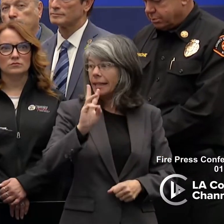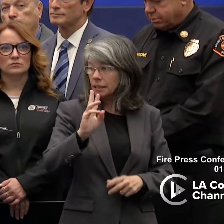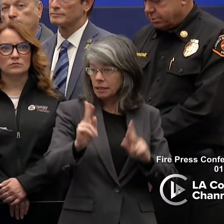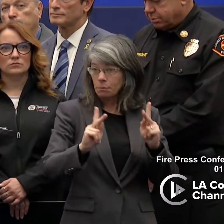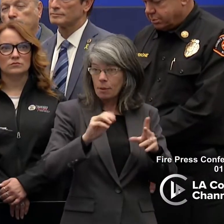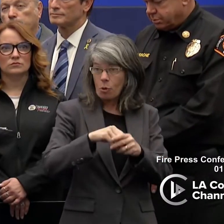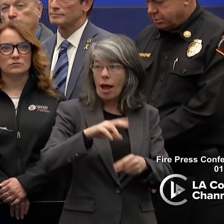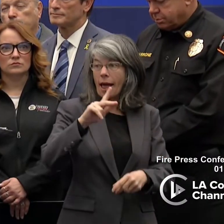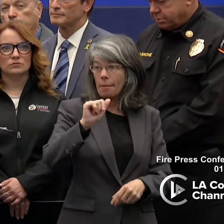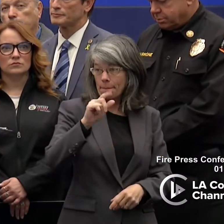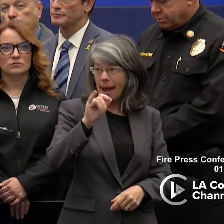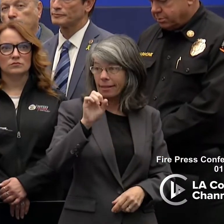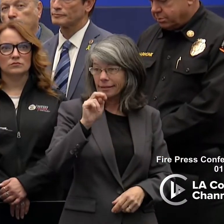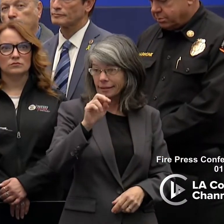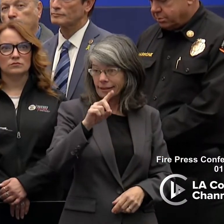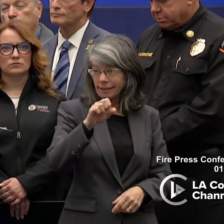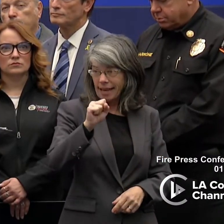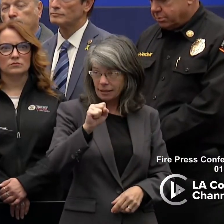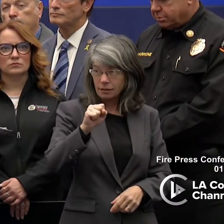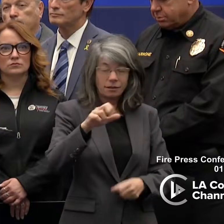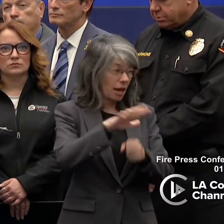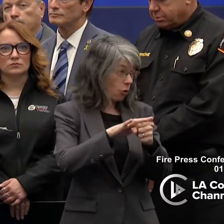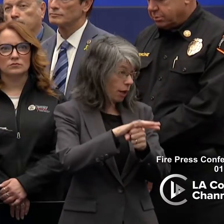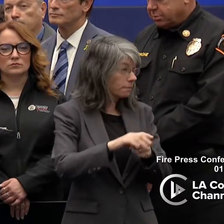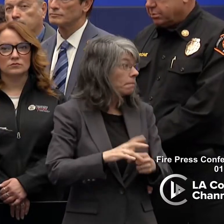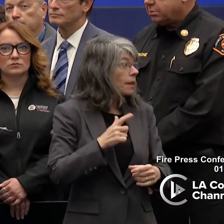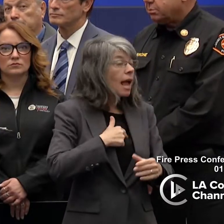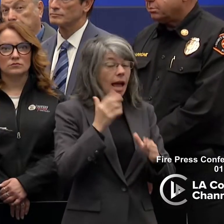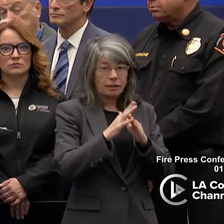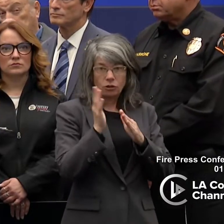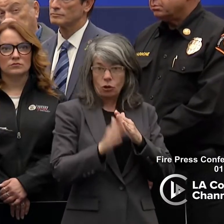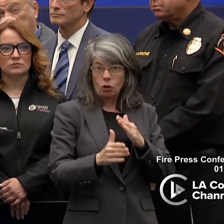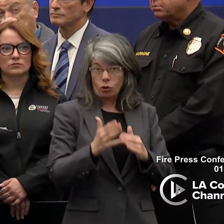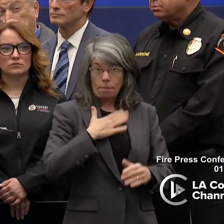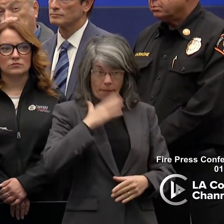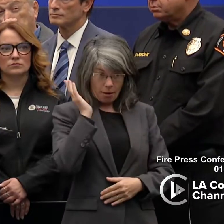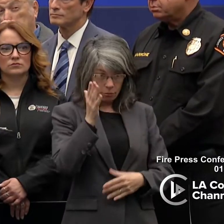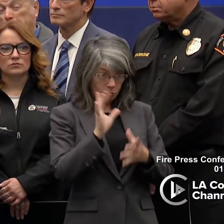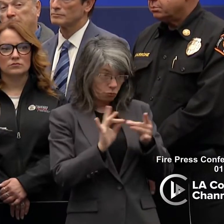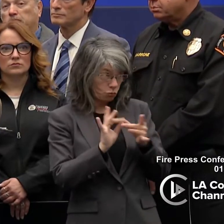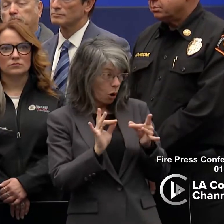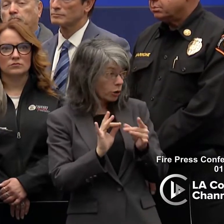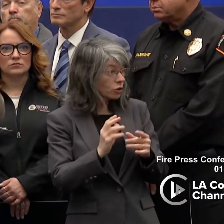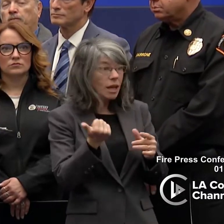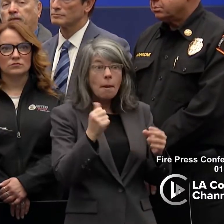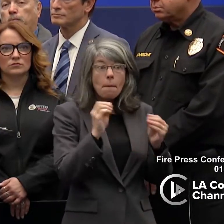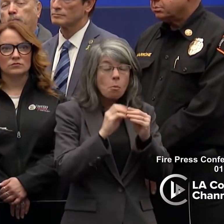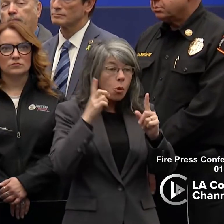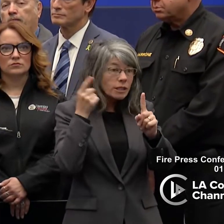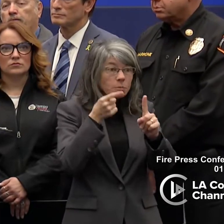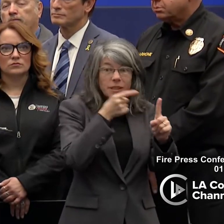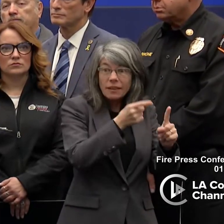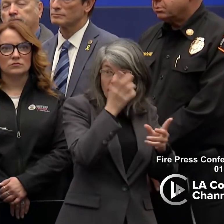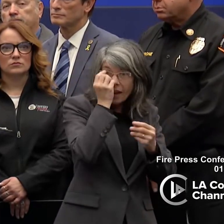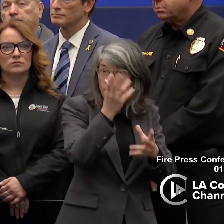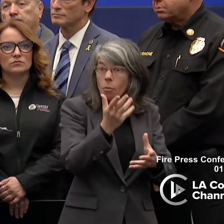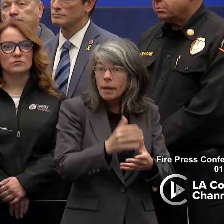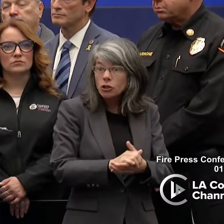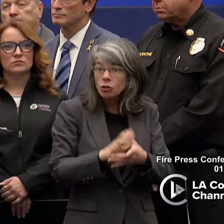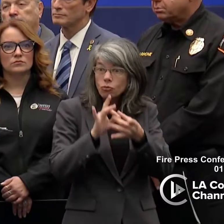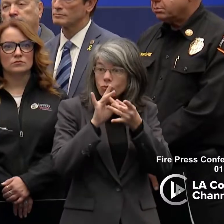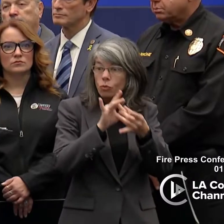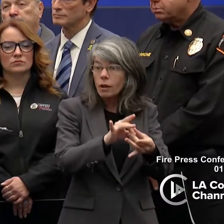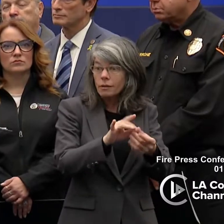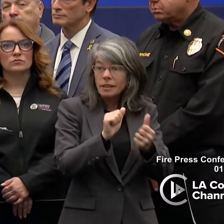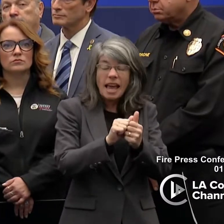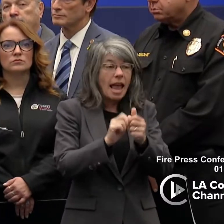in the Palisades area. And then as I conclude, if you want any more specific information